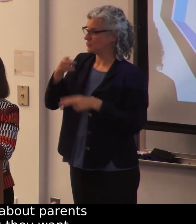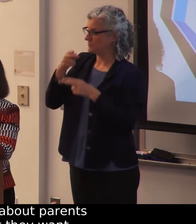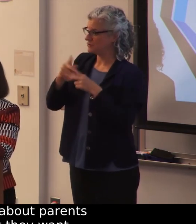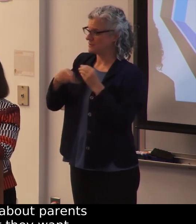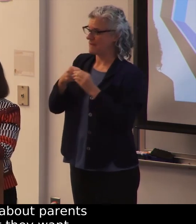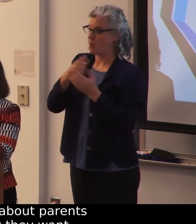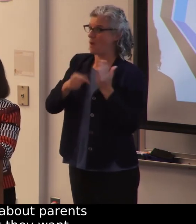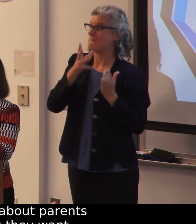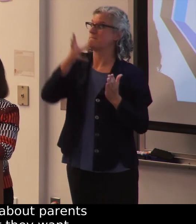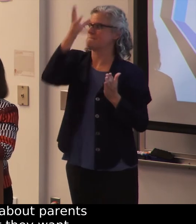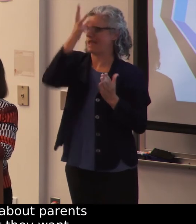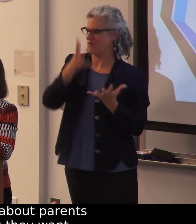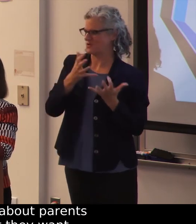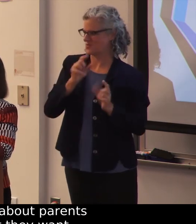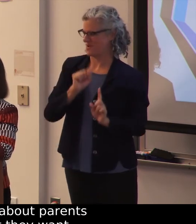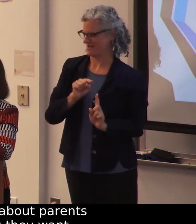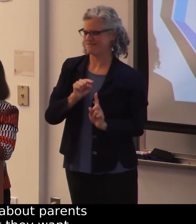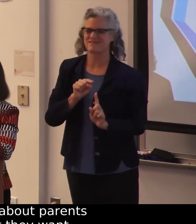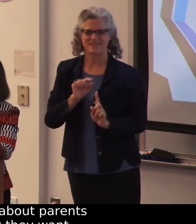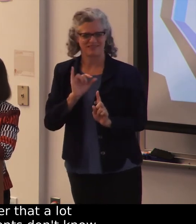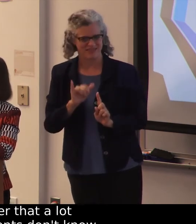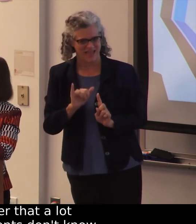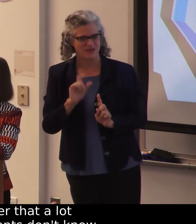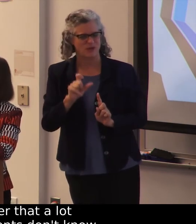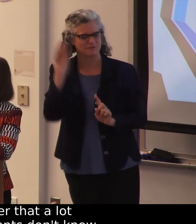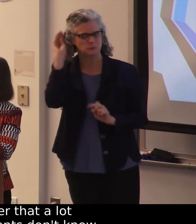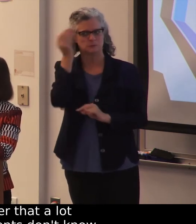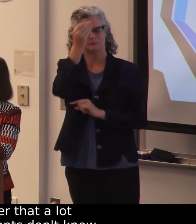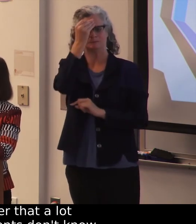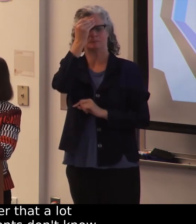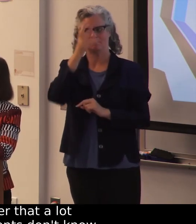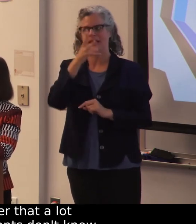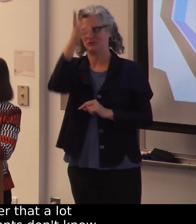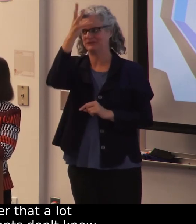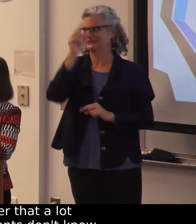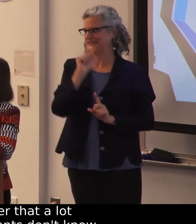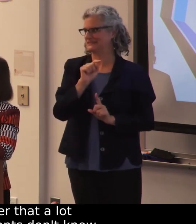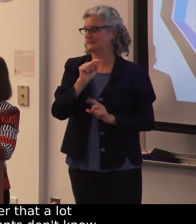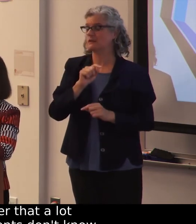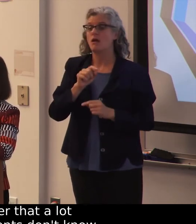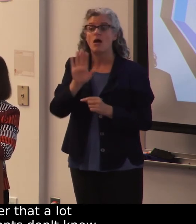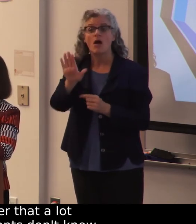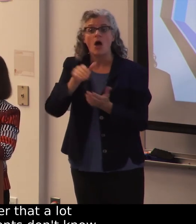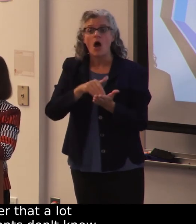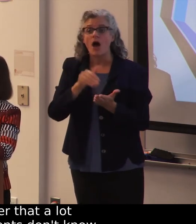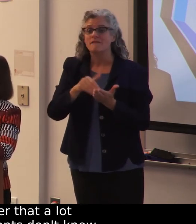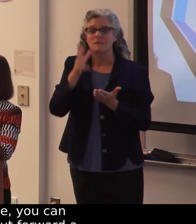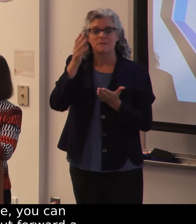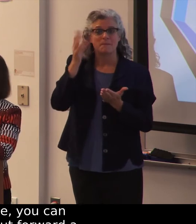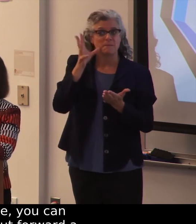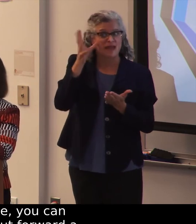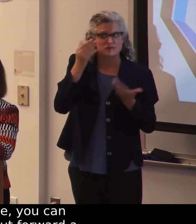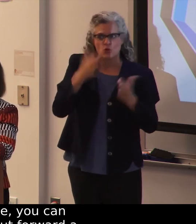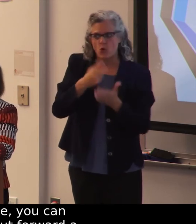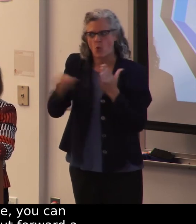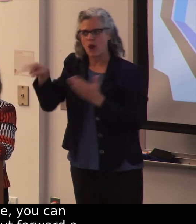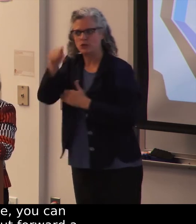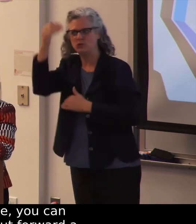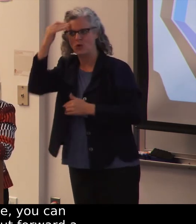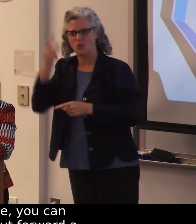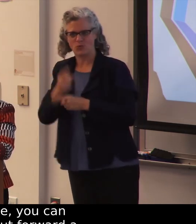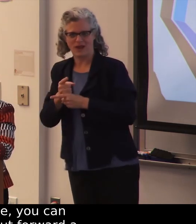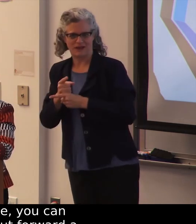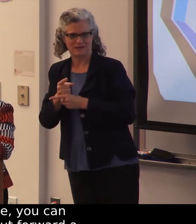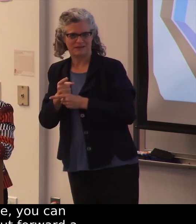they want, right? Parents and what, and again, remember that a lot of times parents don't know what you know, right? And of course, you can actually